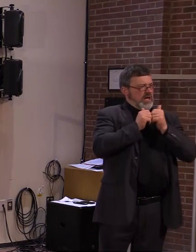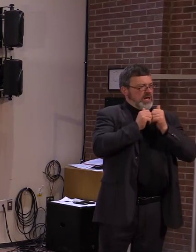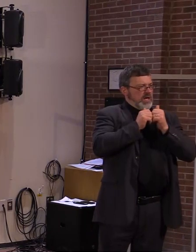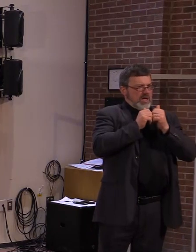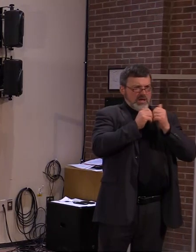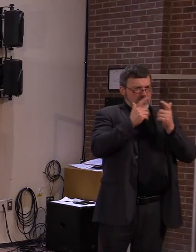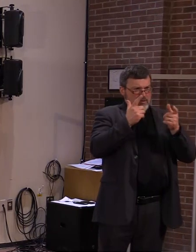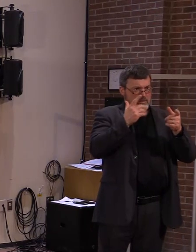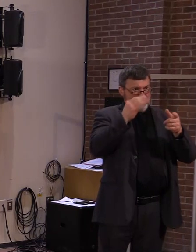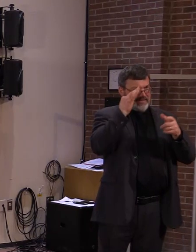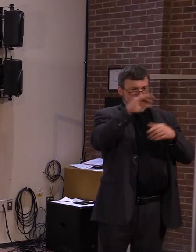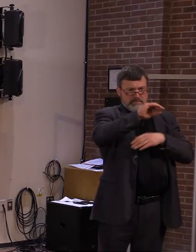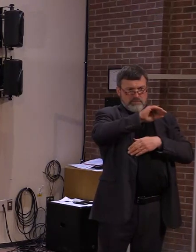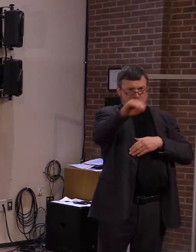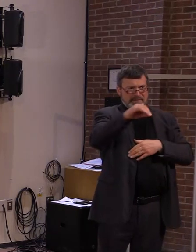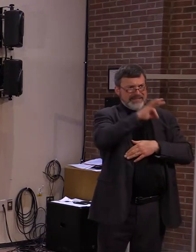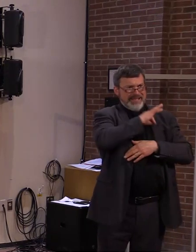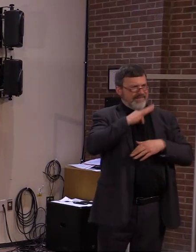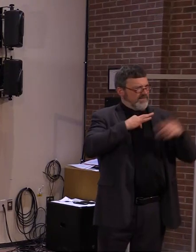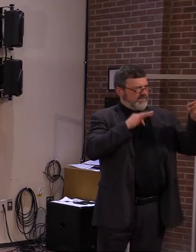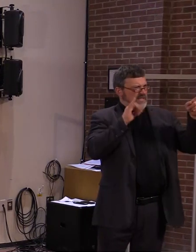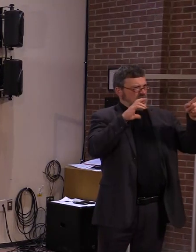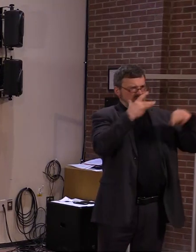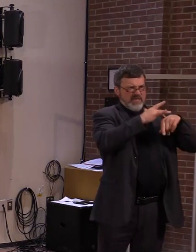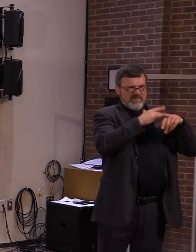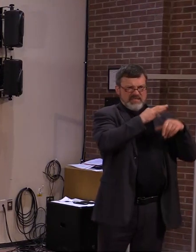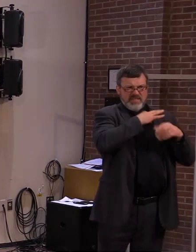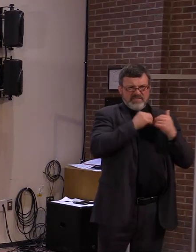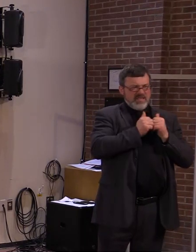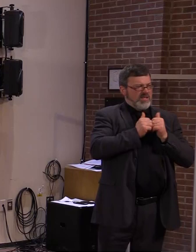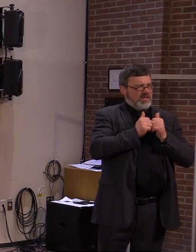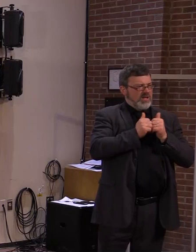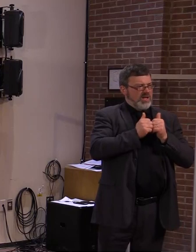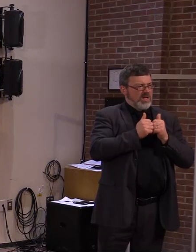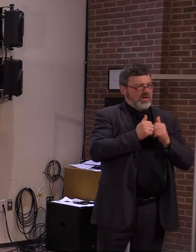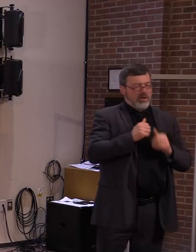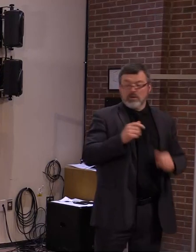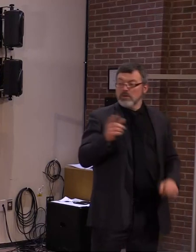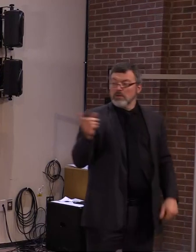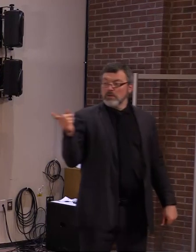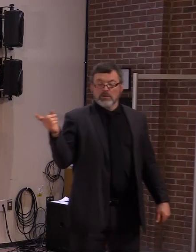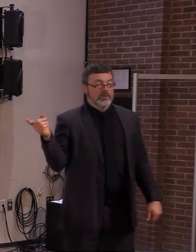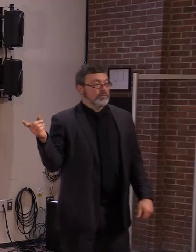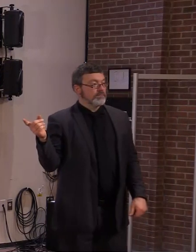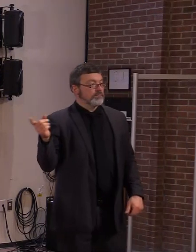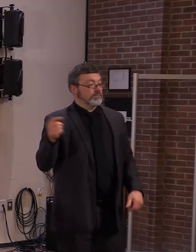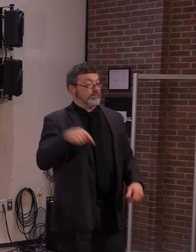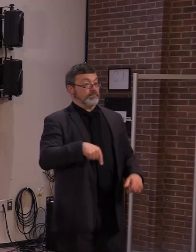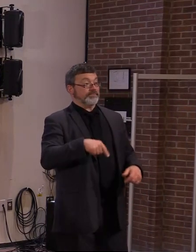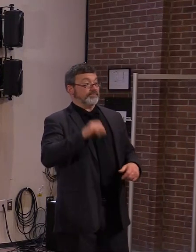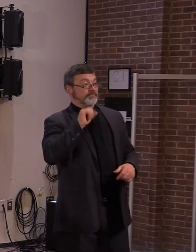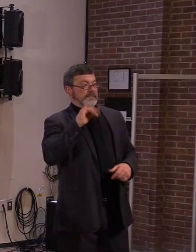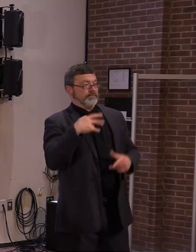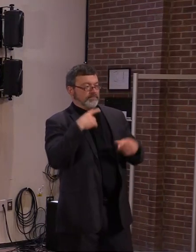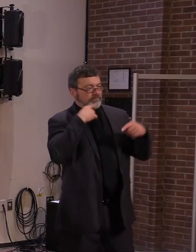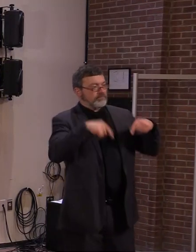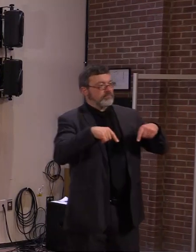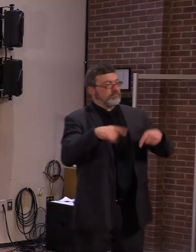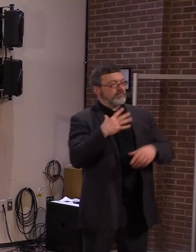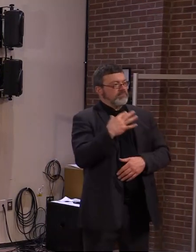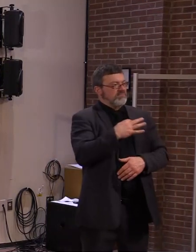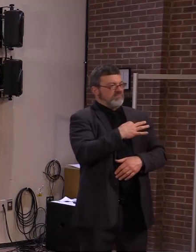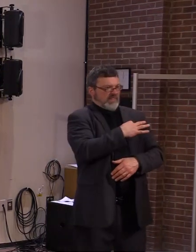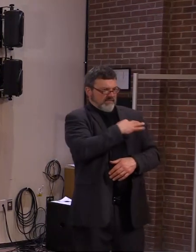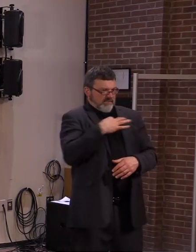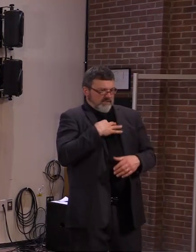Well, in general, what we're doing is either using existing personnel and paying them a bonus to do